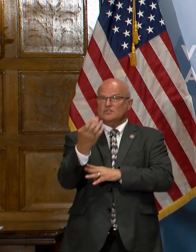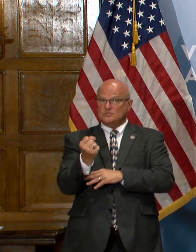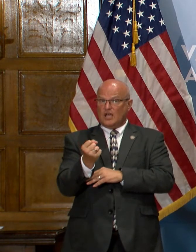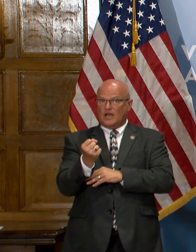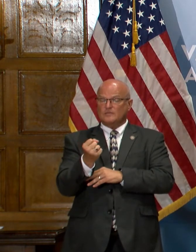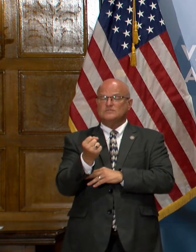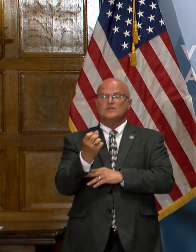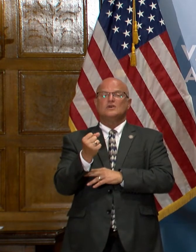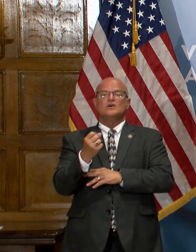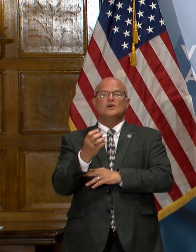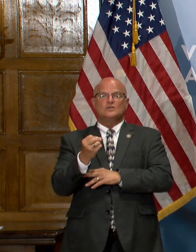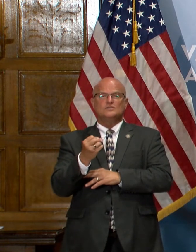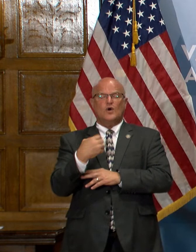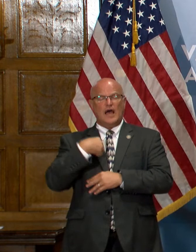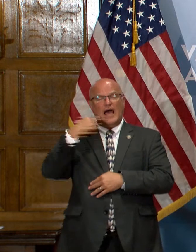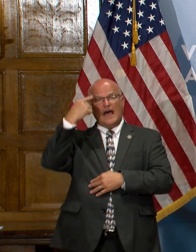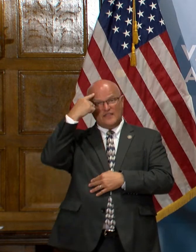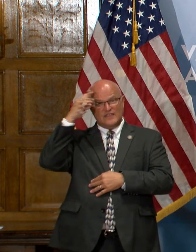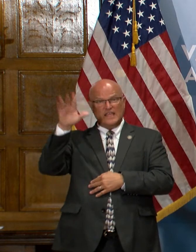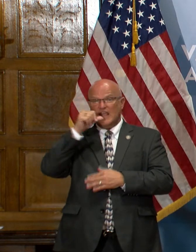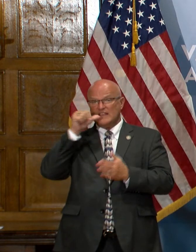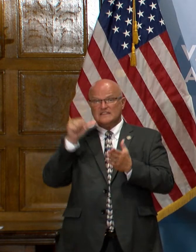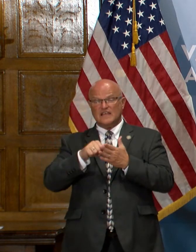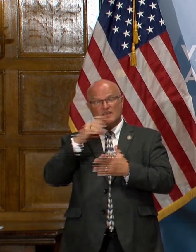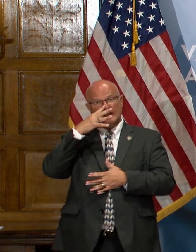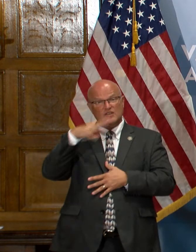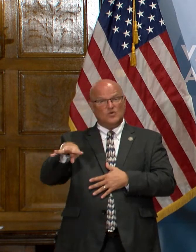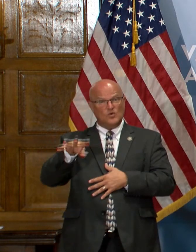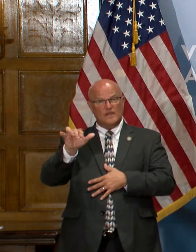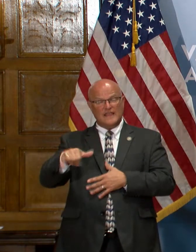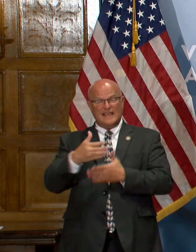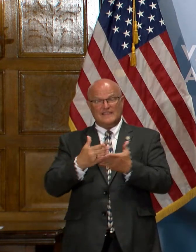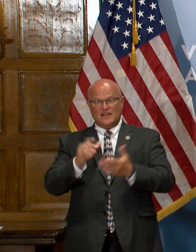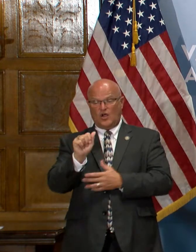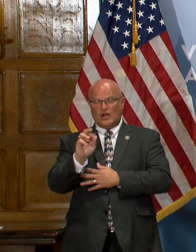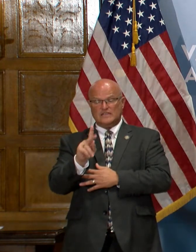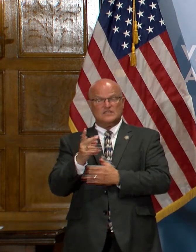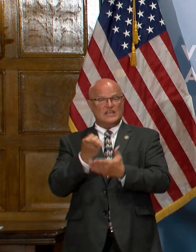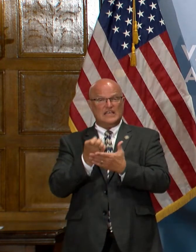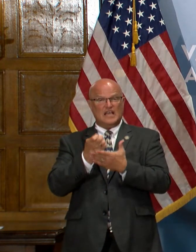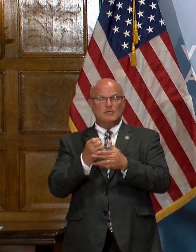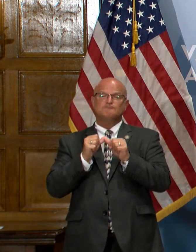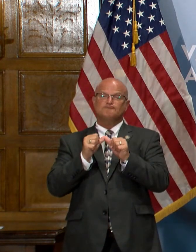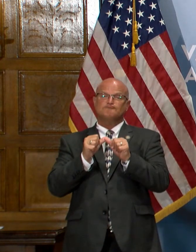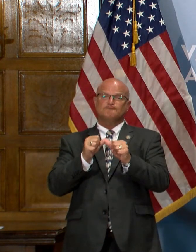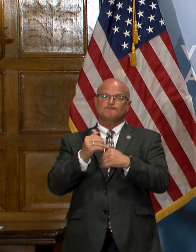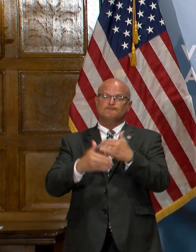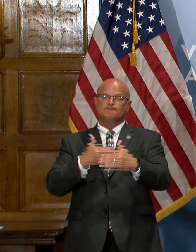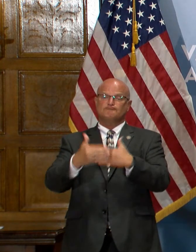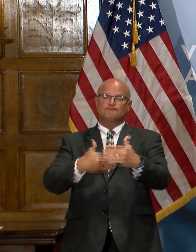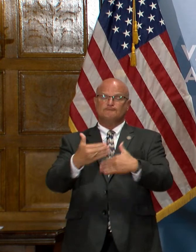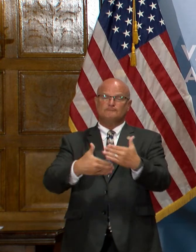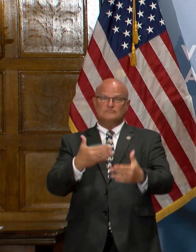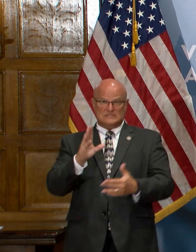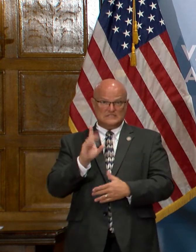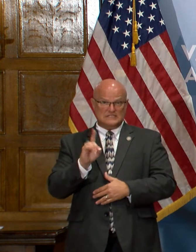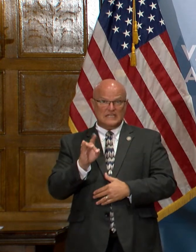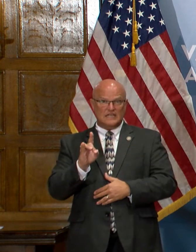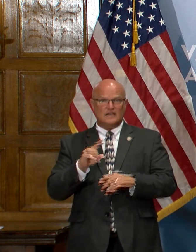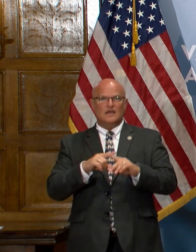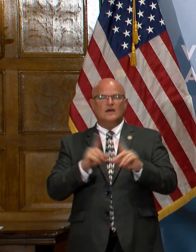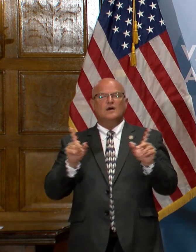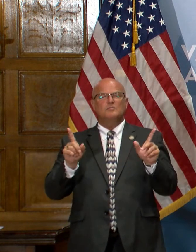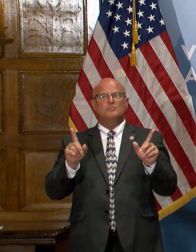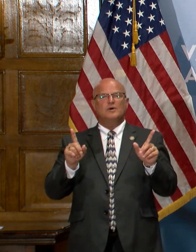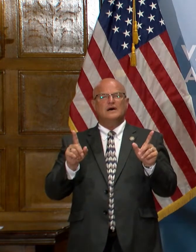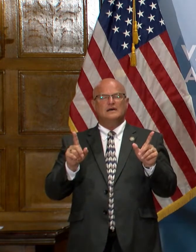so I think his letter ignores the fact that Arkansas's economy did keep moving during this time. But there